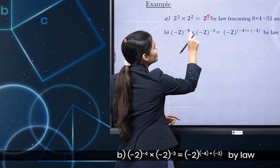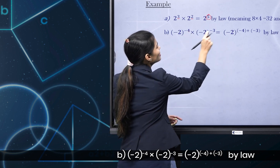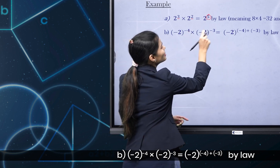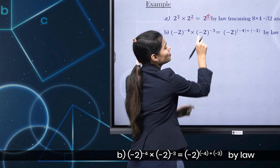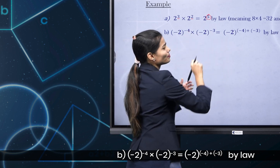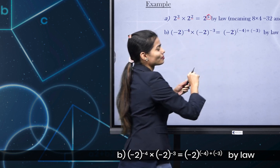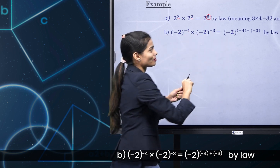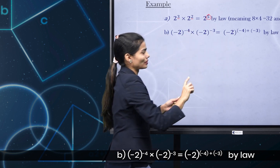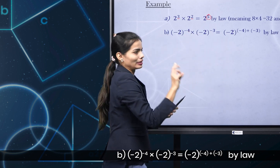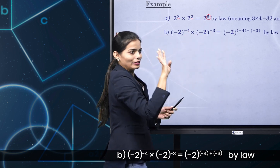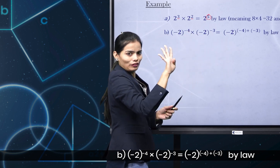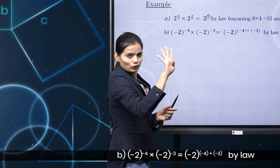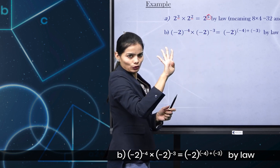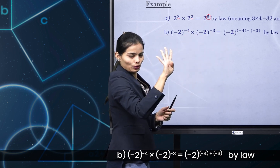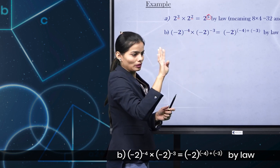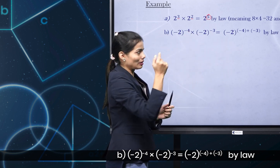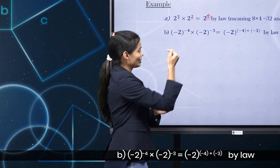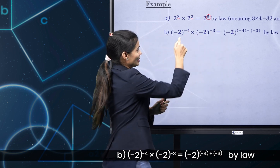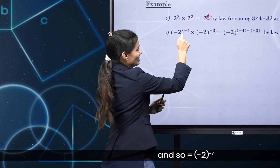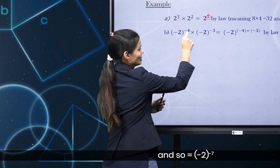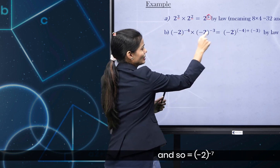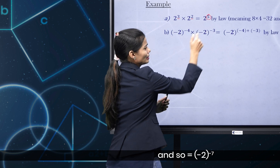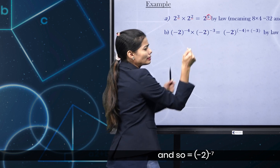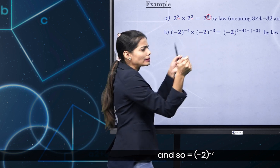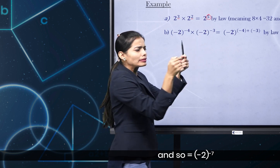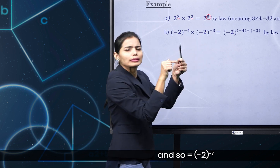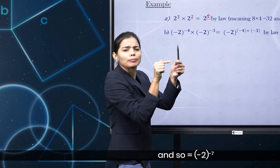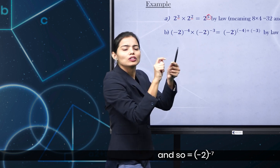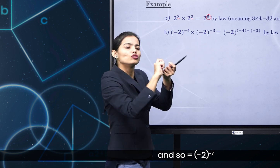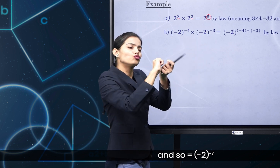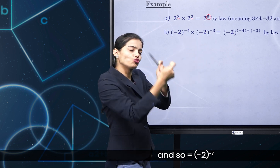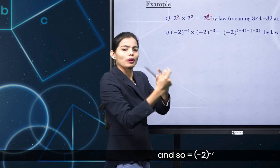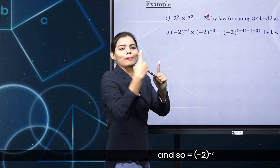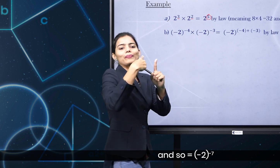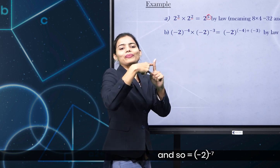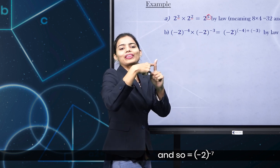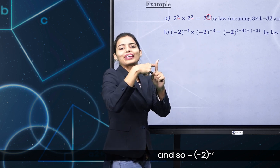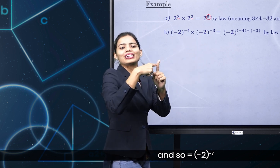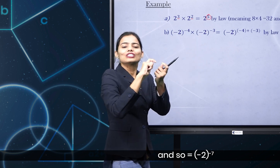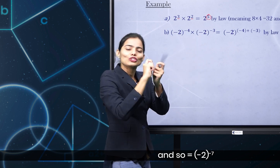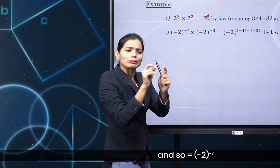minus 3 by law, and so is equal to minus 2 to the power minus 7.